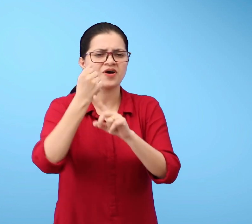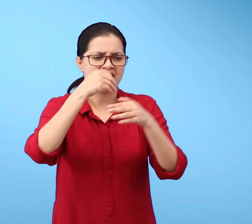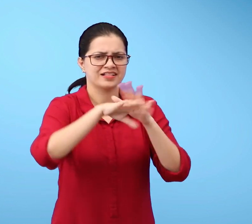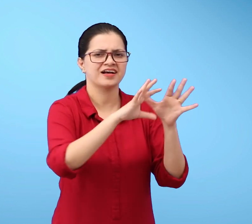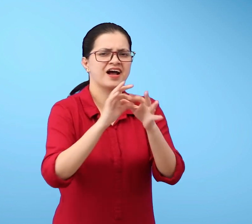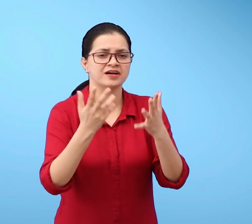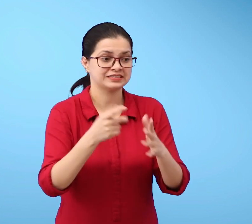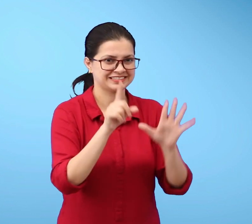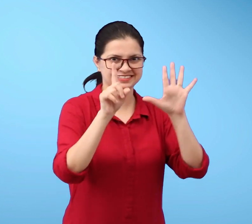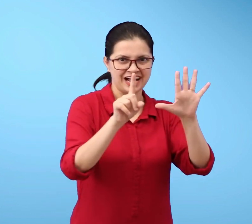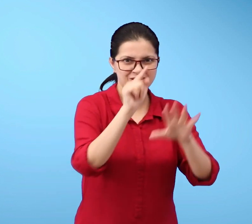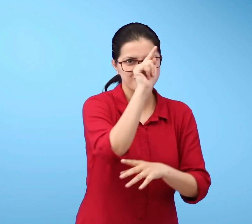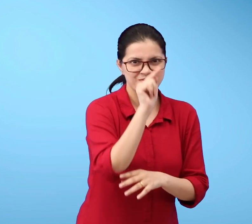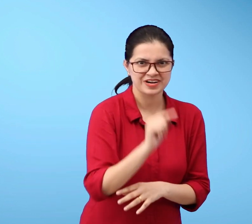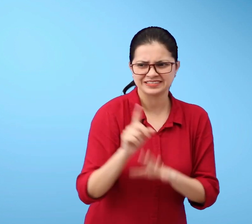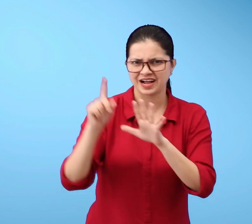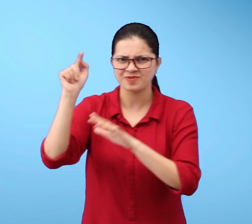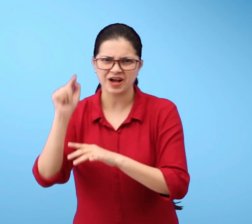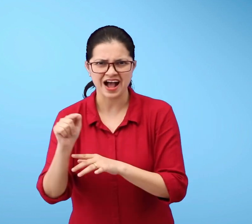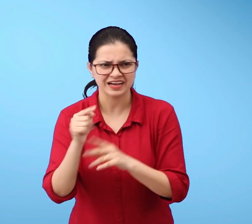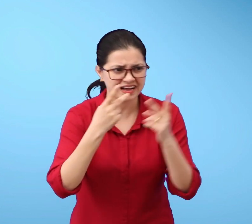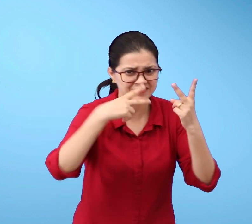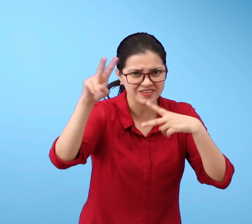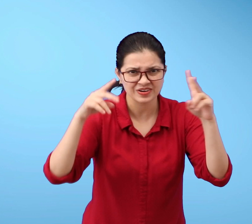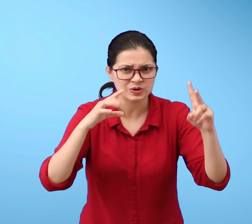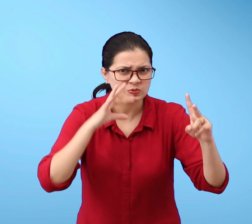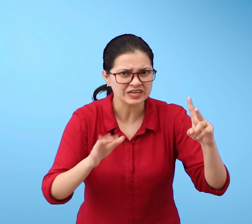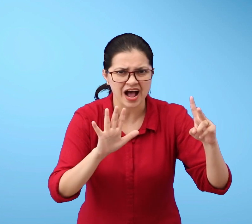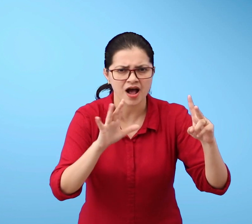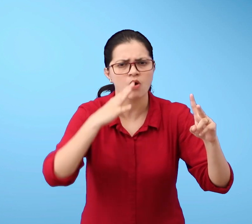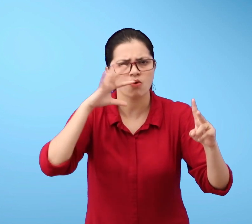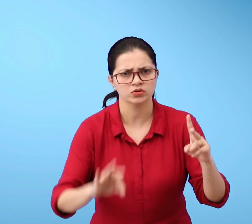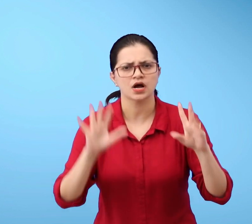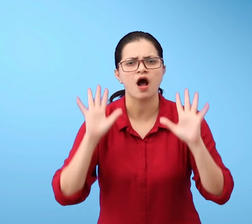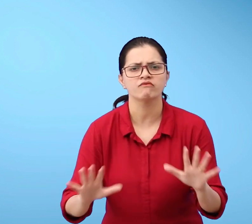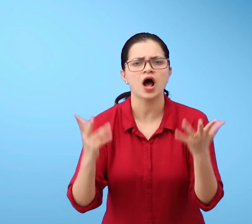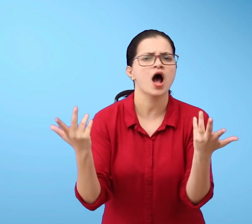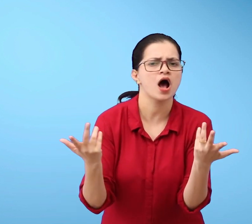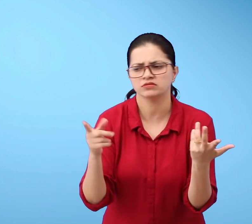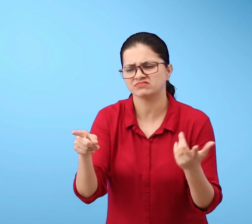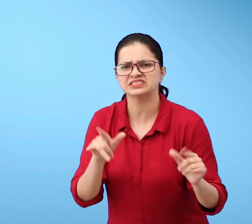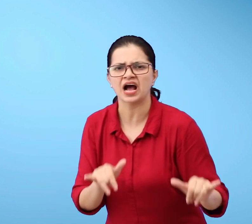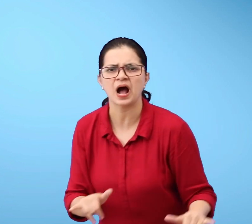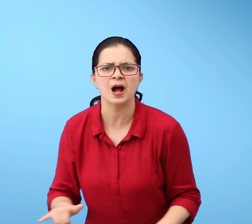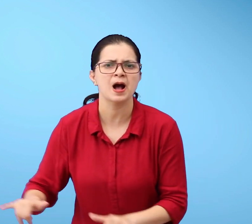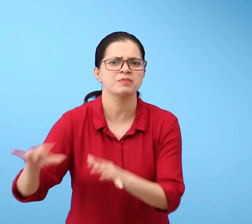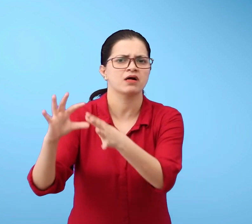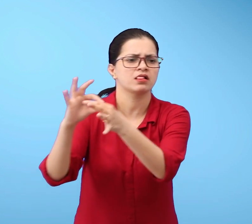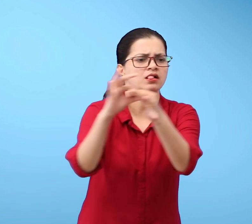an underlying harmony in their understanding of truth, although they seem distinct from each